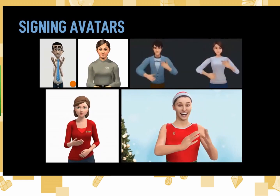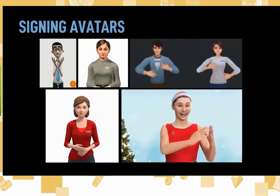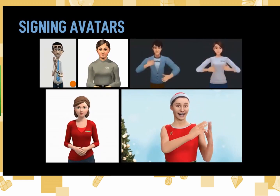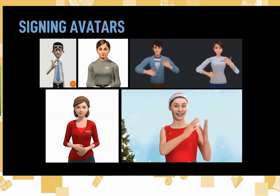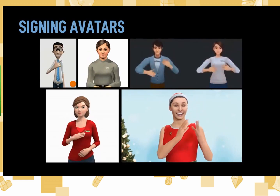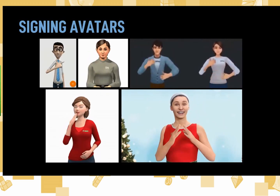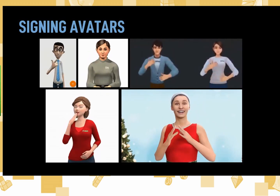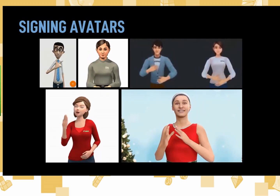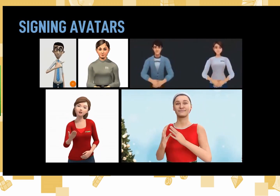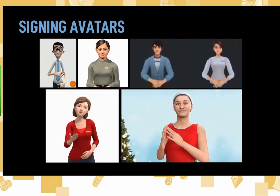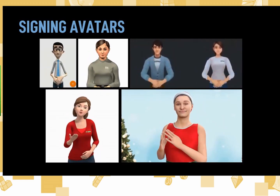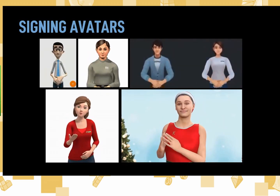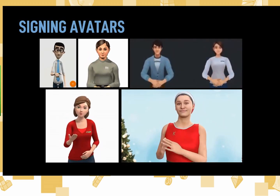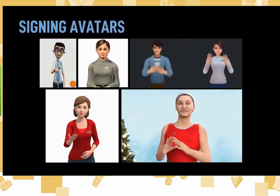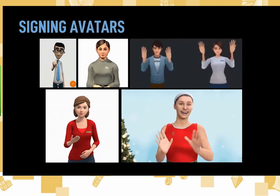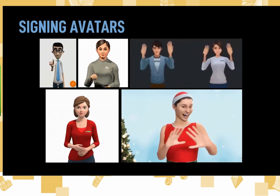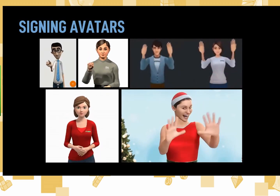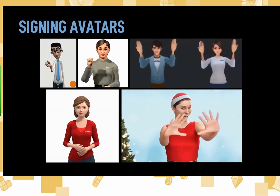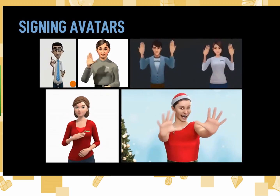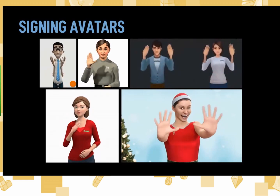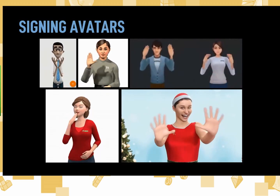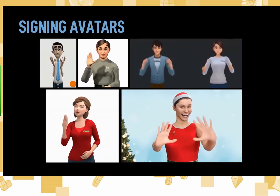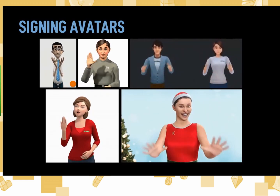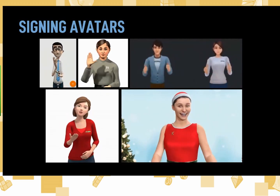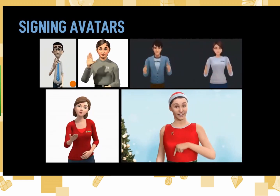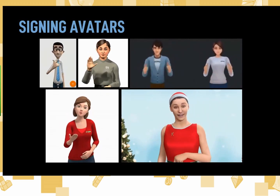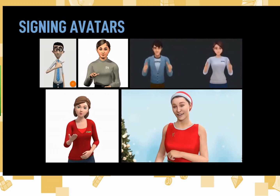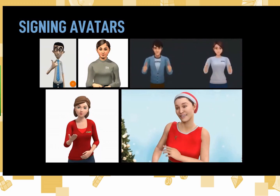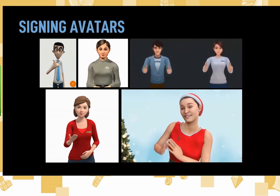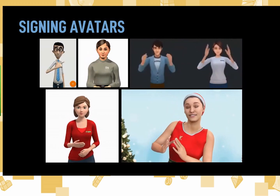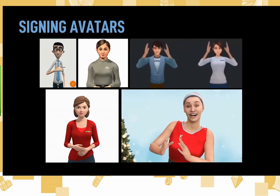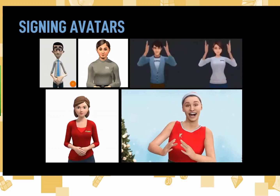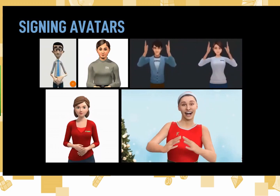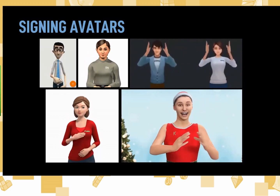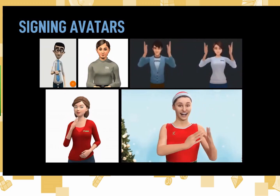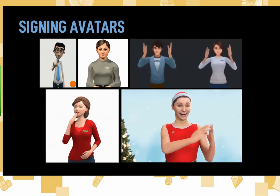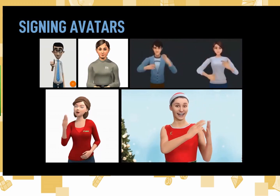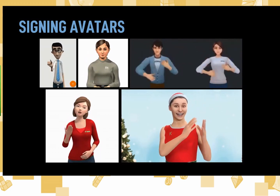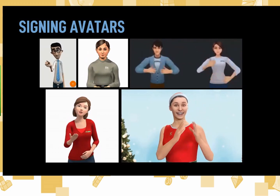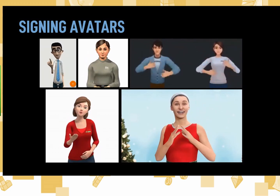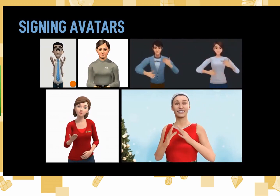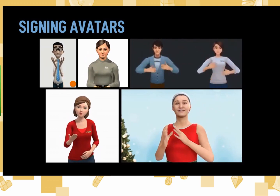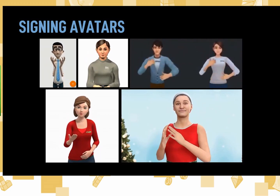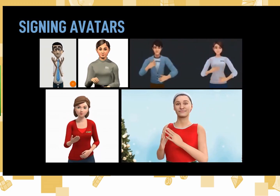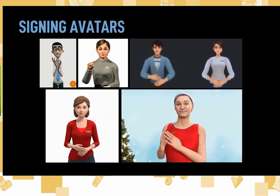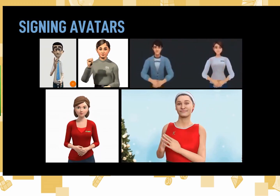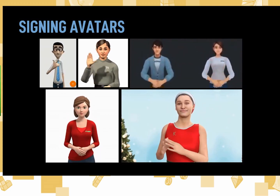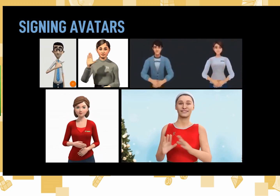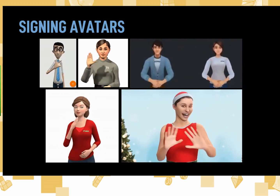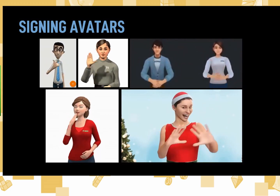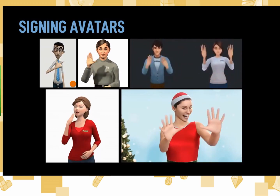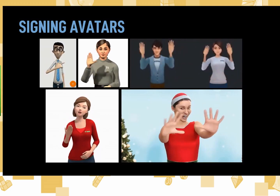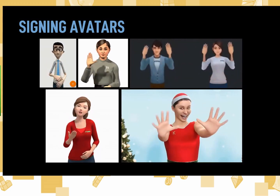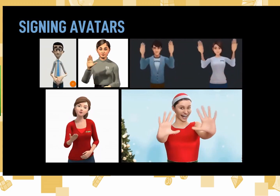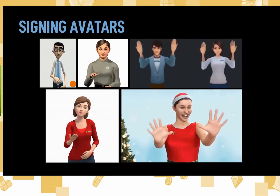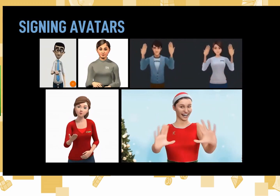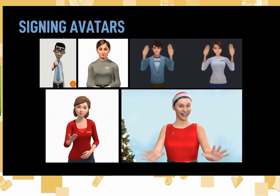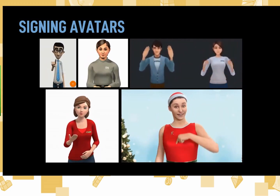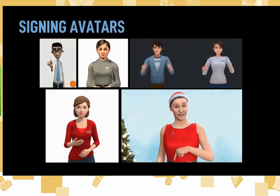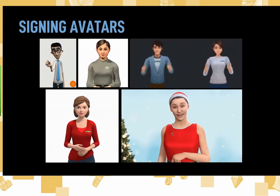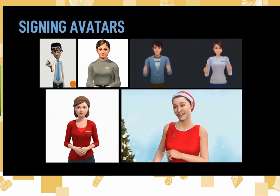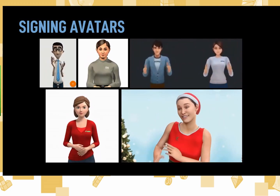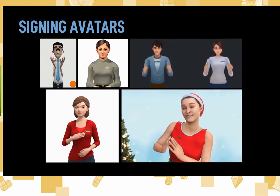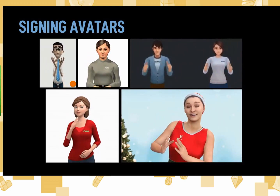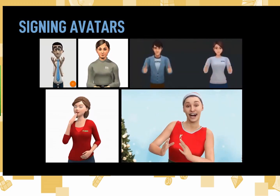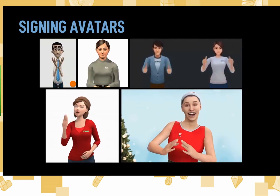some community interest, but still only a few. And most of them use either American Sign Language or